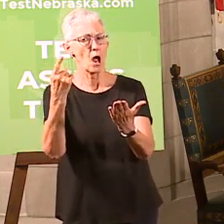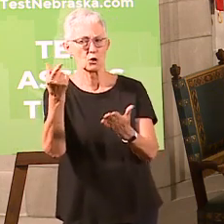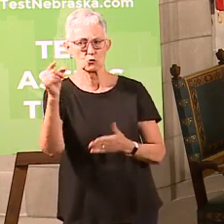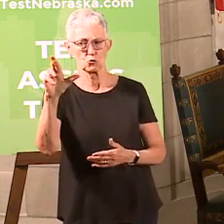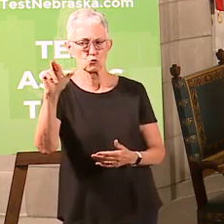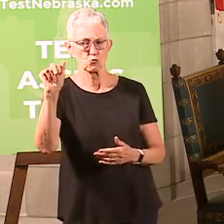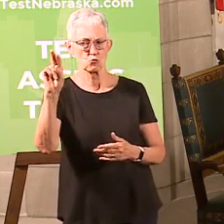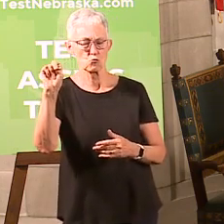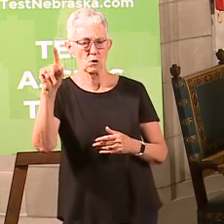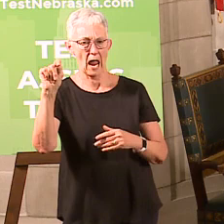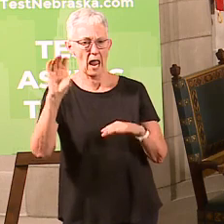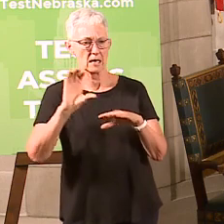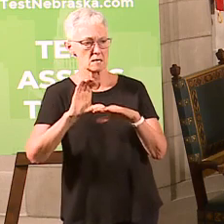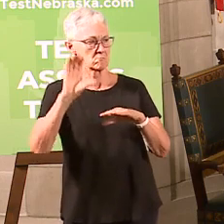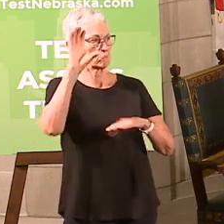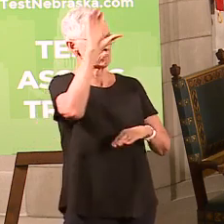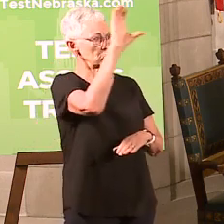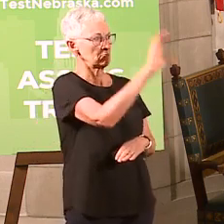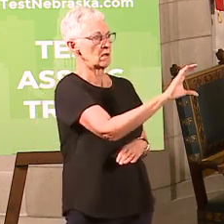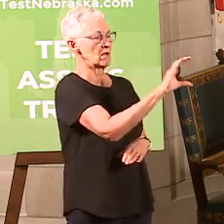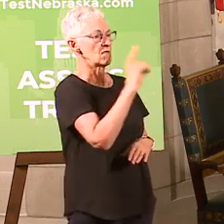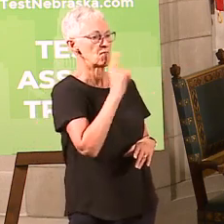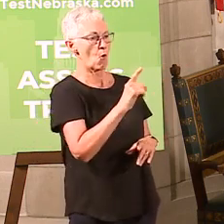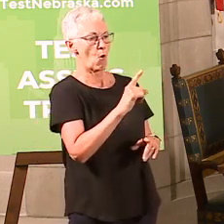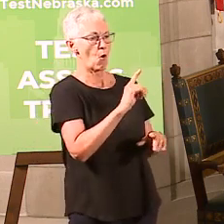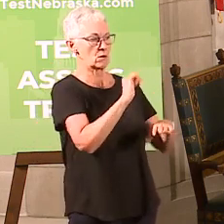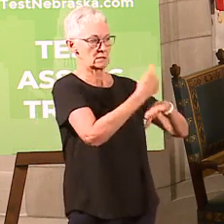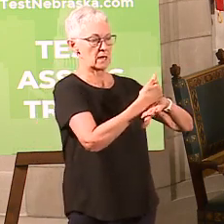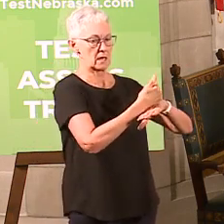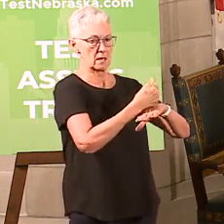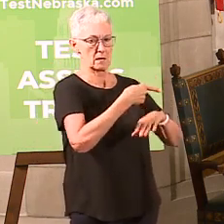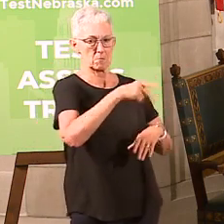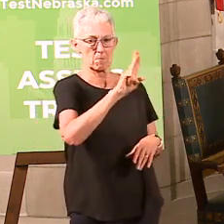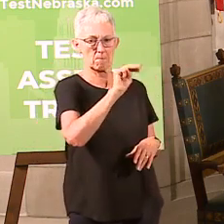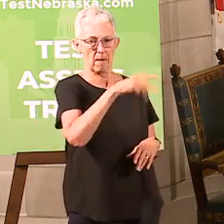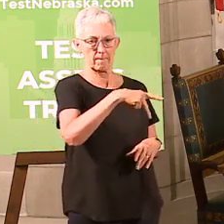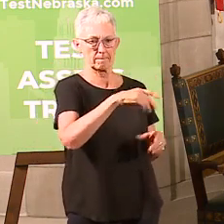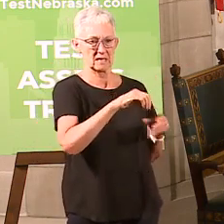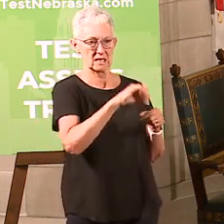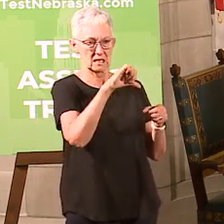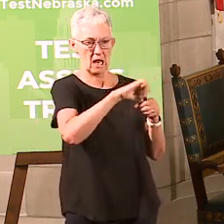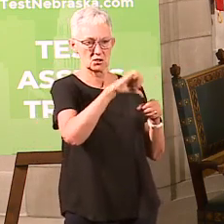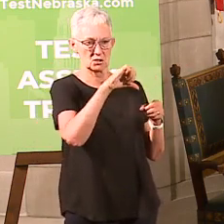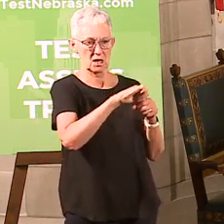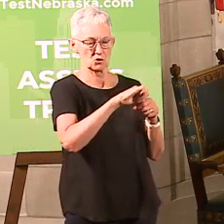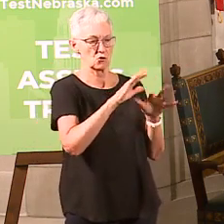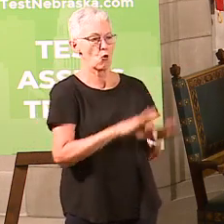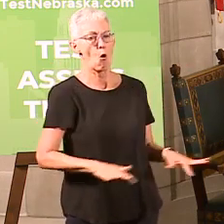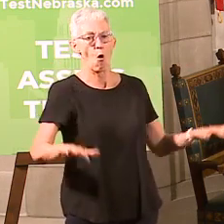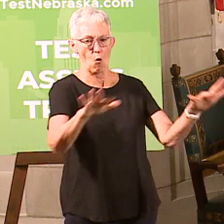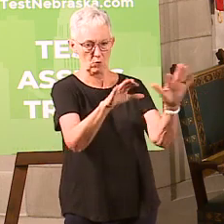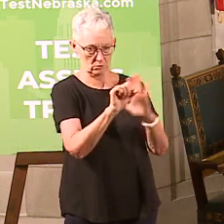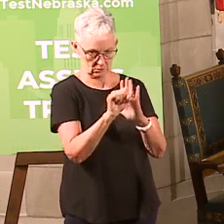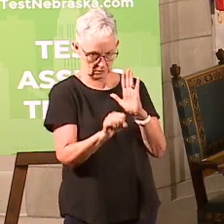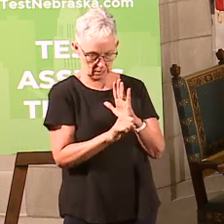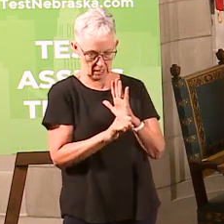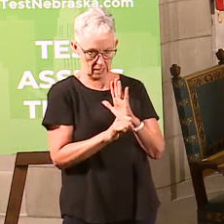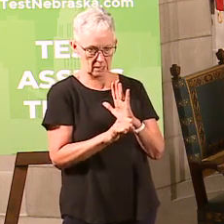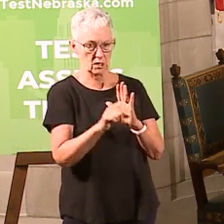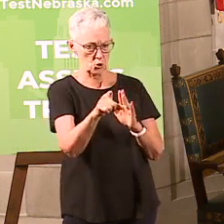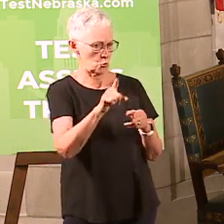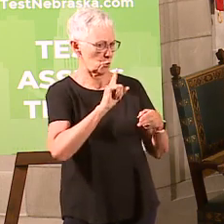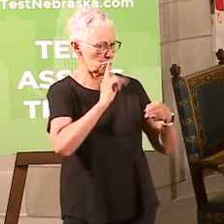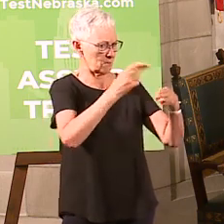to install blender pumps in gas stations across the state. So let's take a step back, because you mentioned Green Plains.